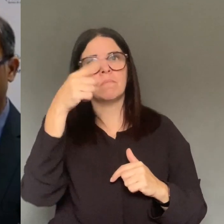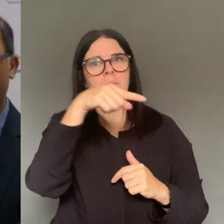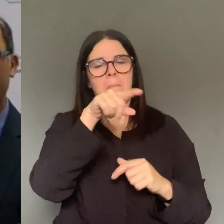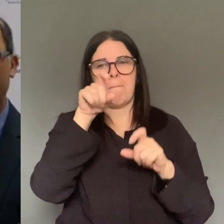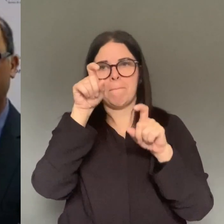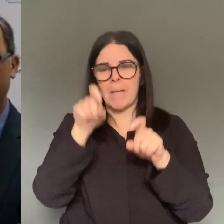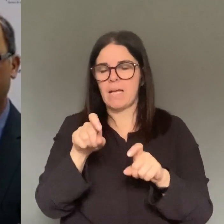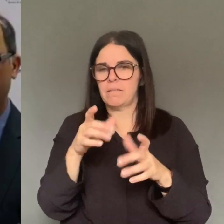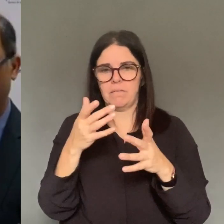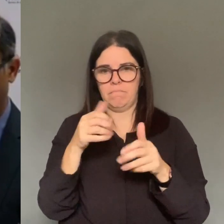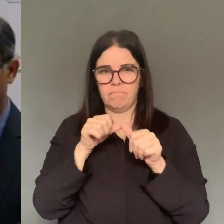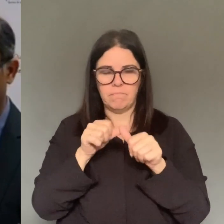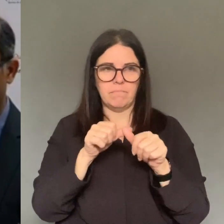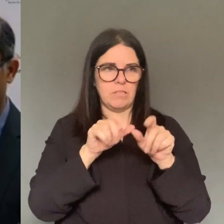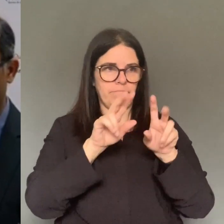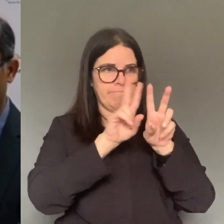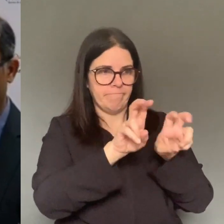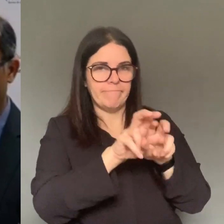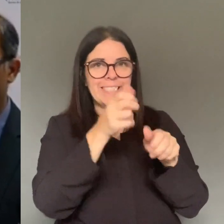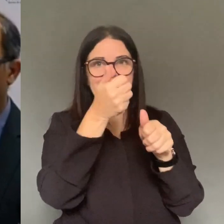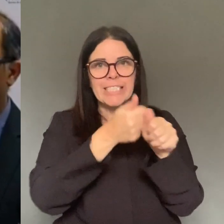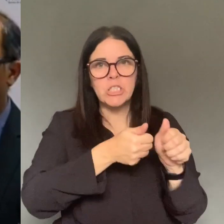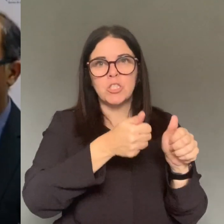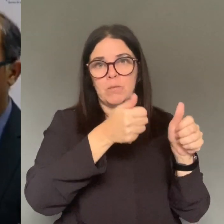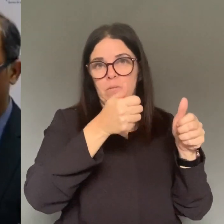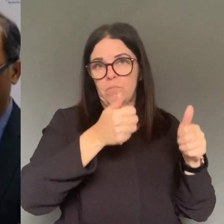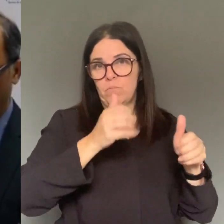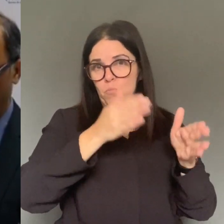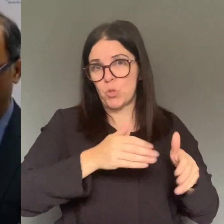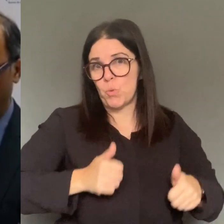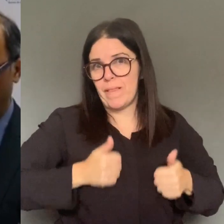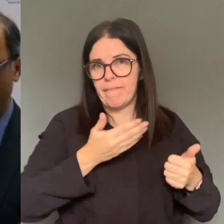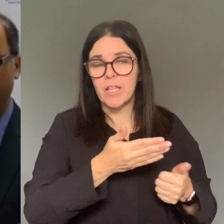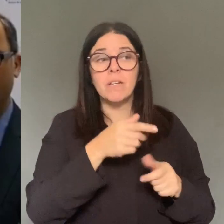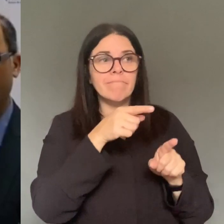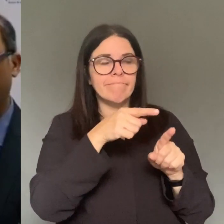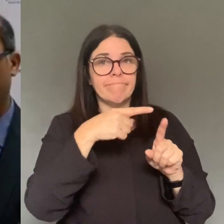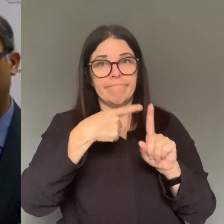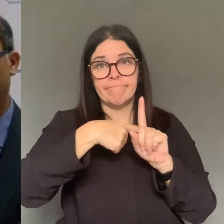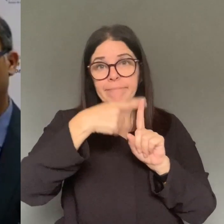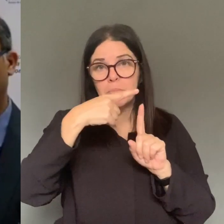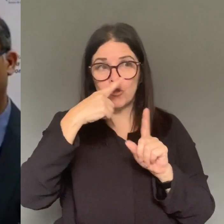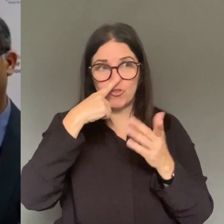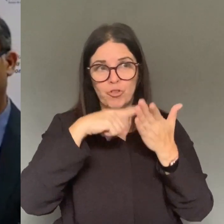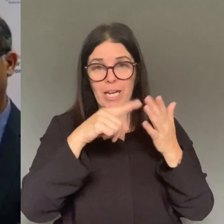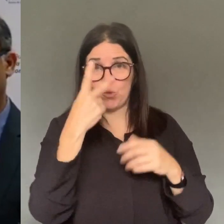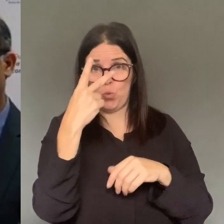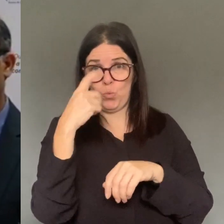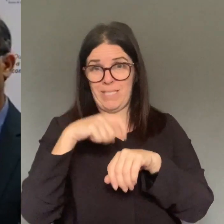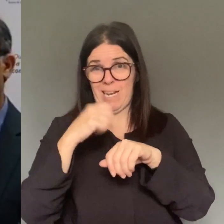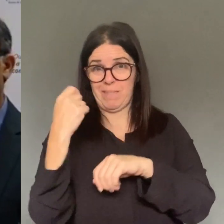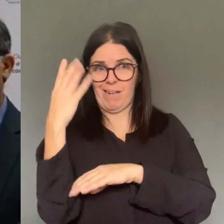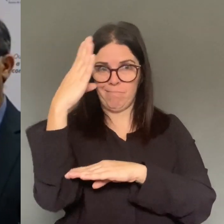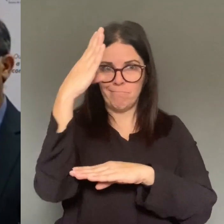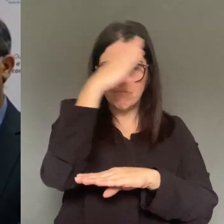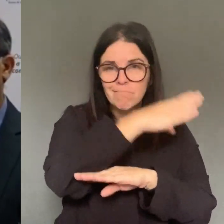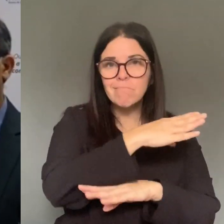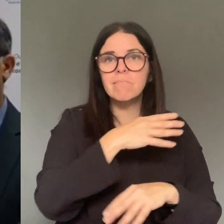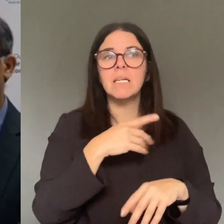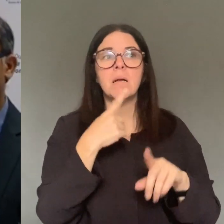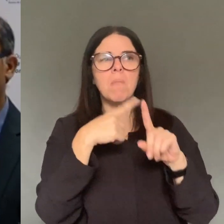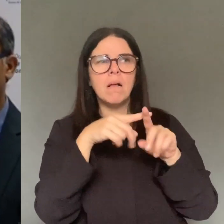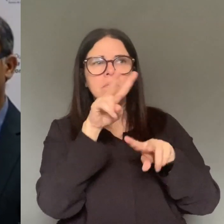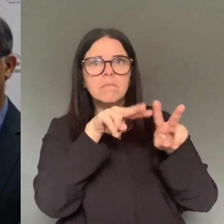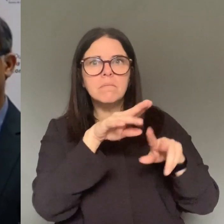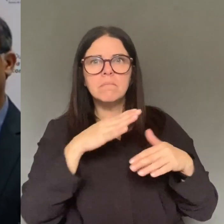early detection of cases and early isolation of individuals to limit the spread of the COVID-19 in our community. These